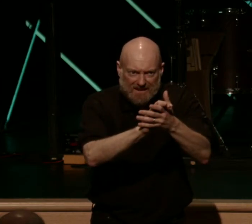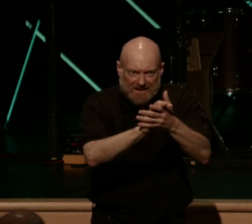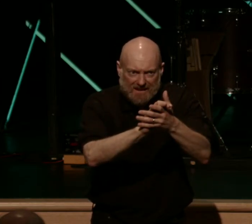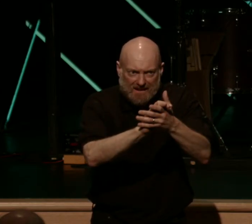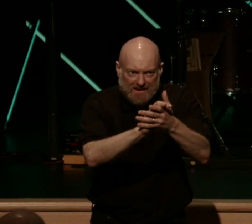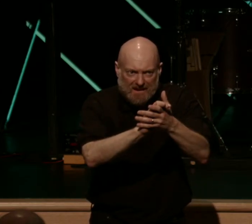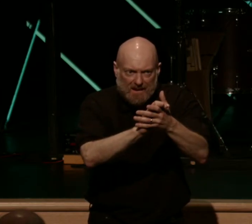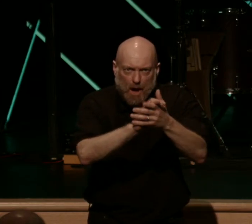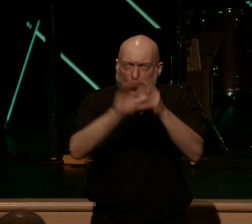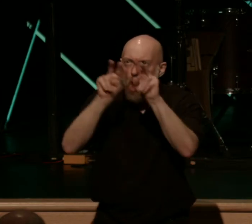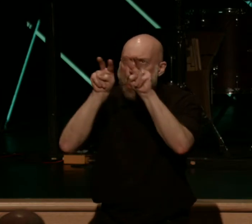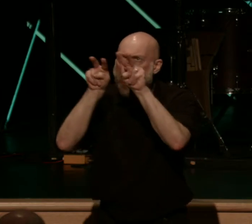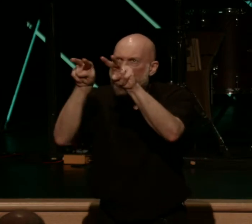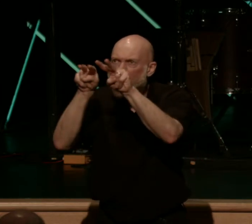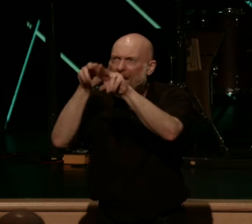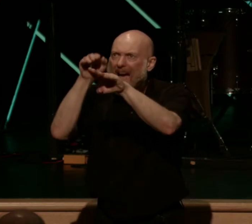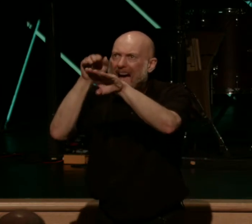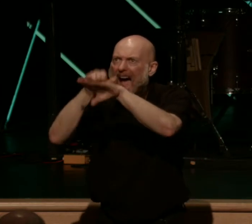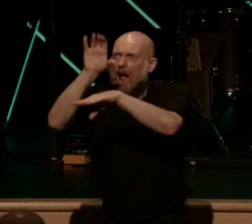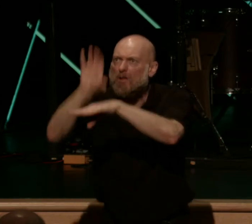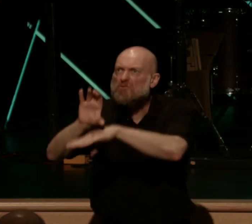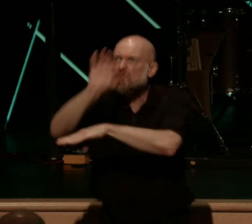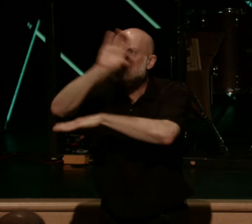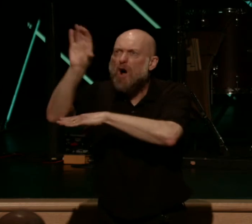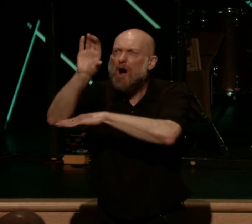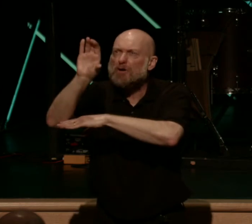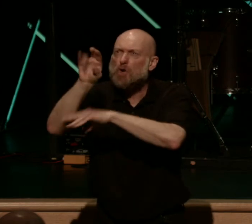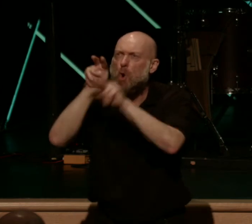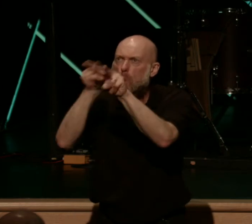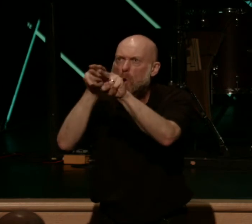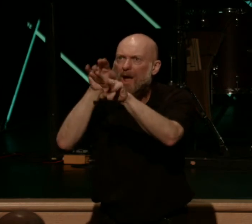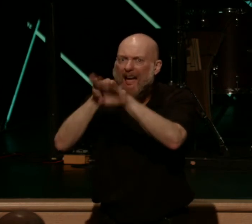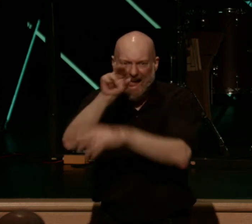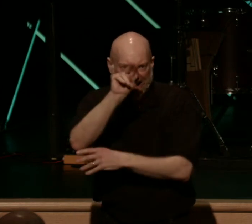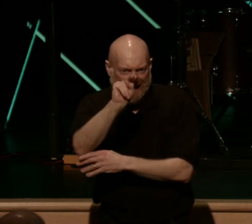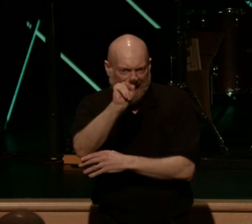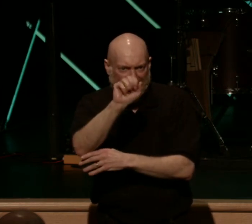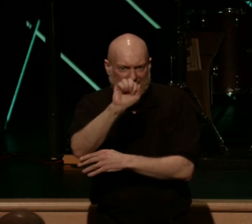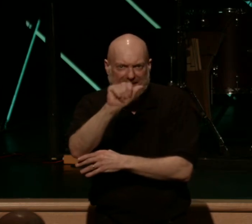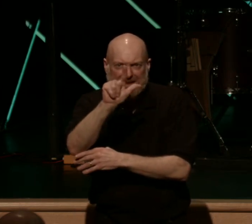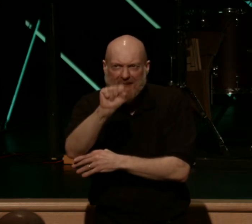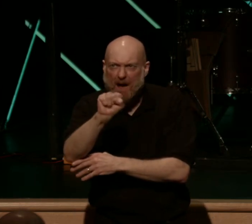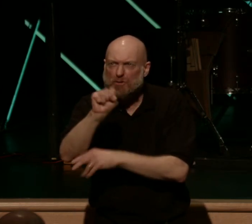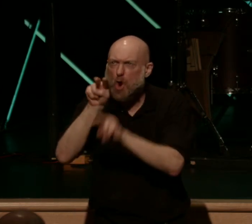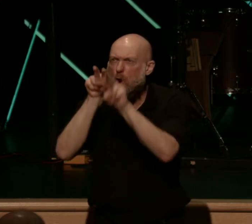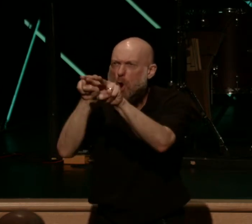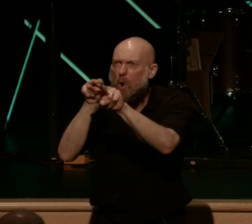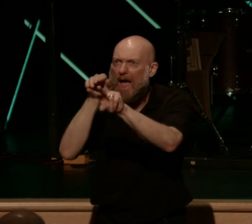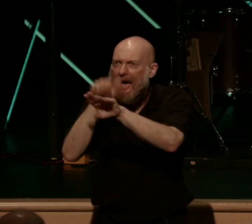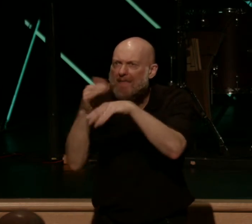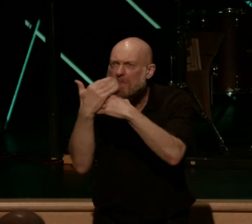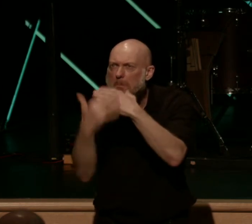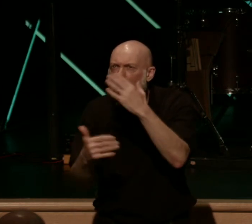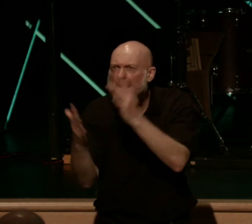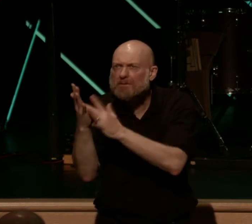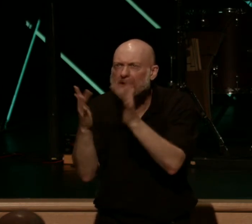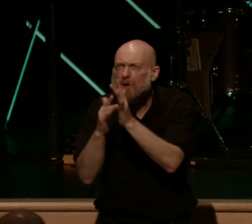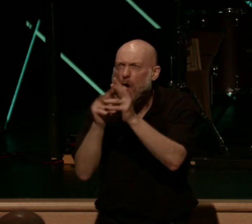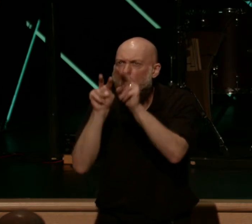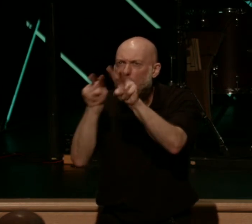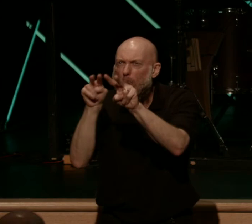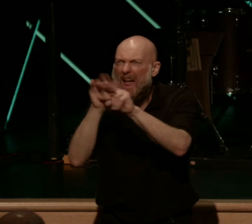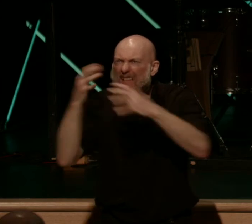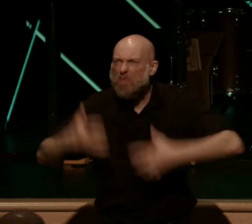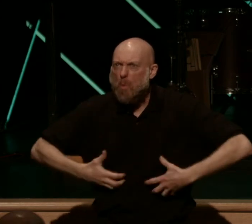look at the cross. Look at the nails. Look at the blood. Look at the